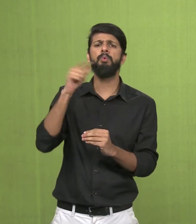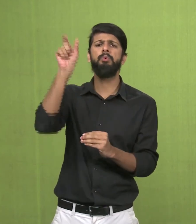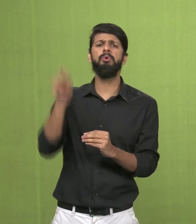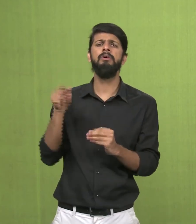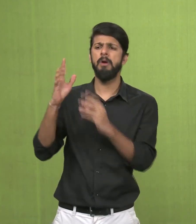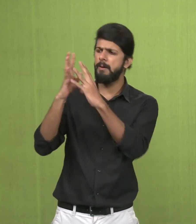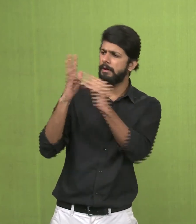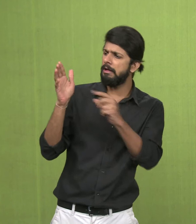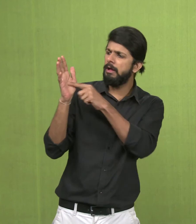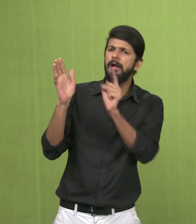who is Varaha?